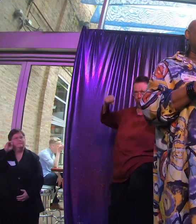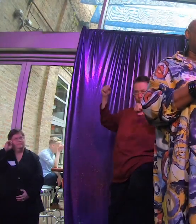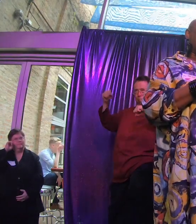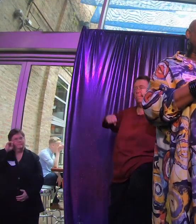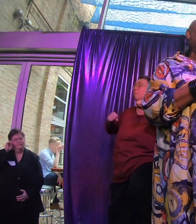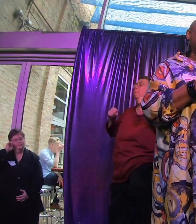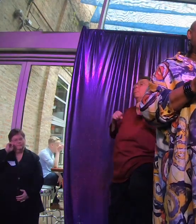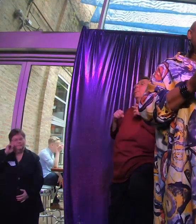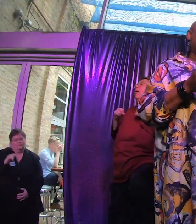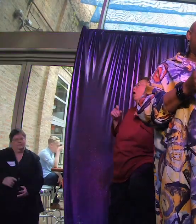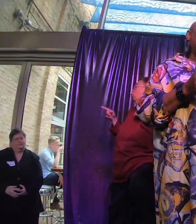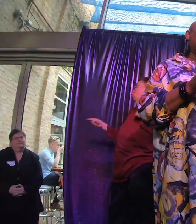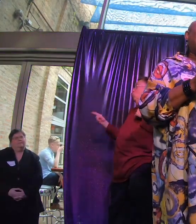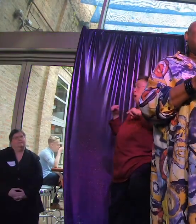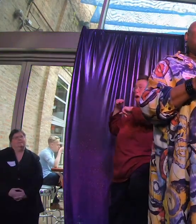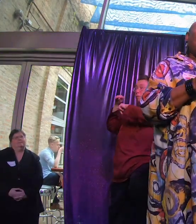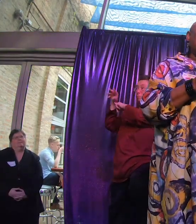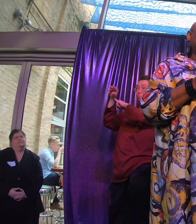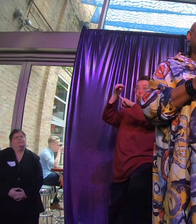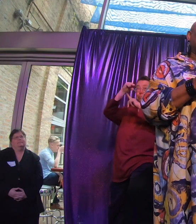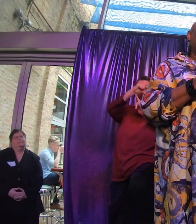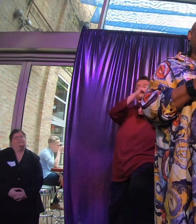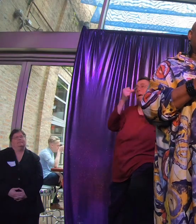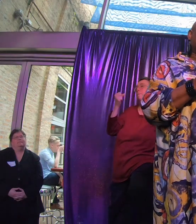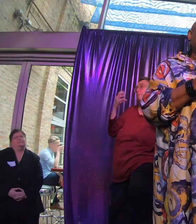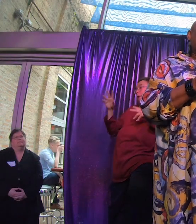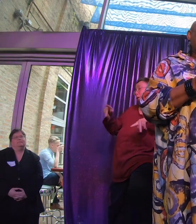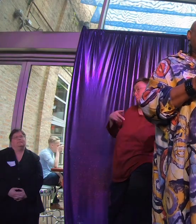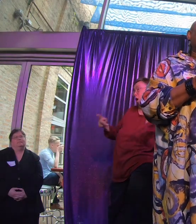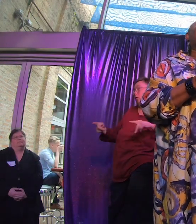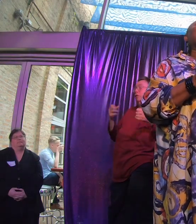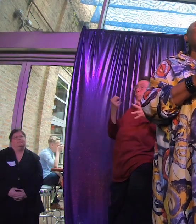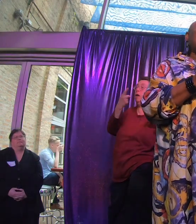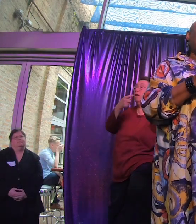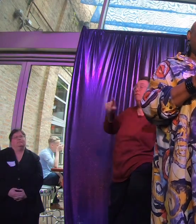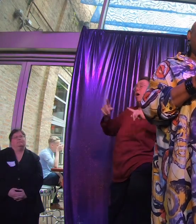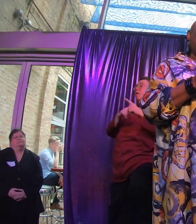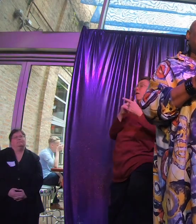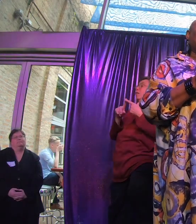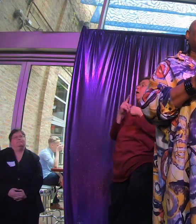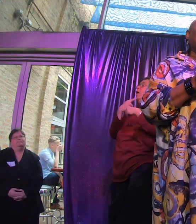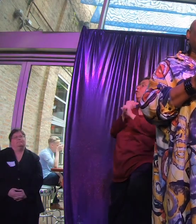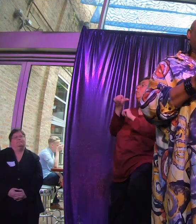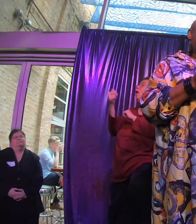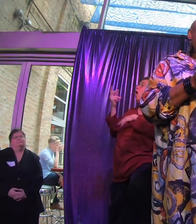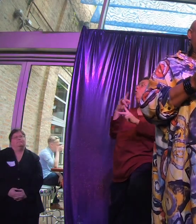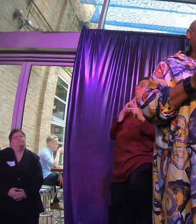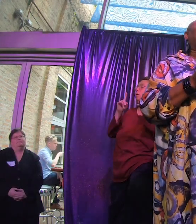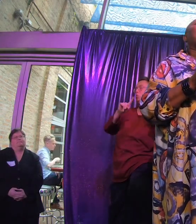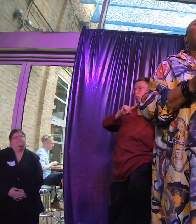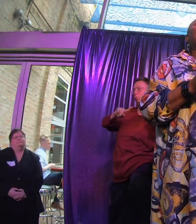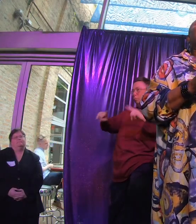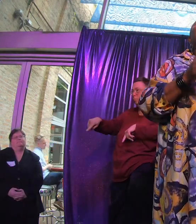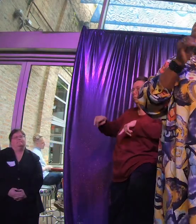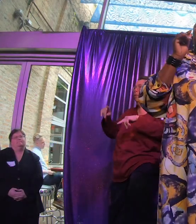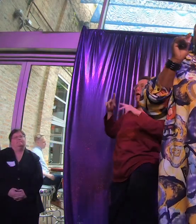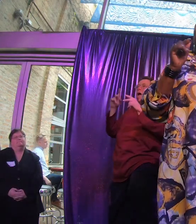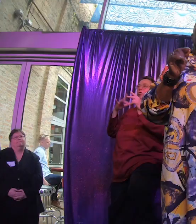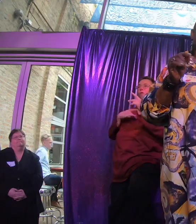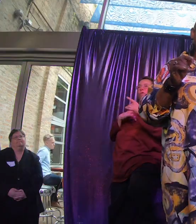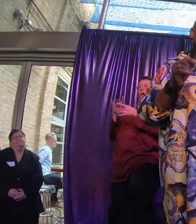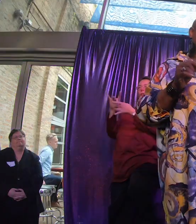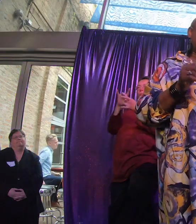You have covered many of my parties and events, and you have made other people of color feel a part of